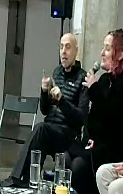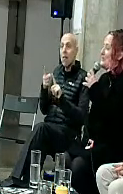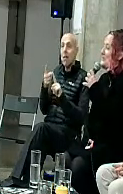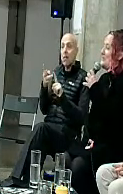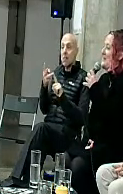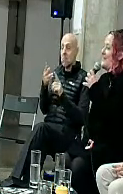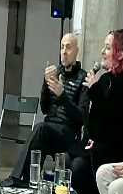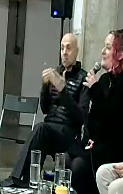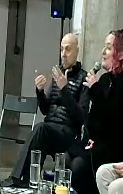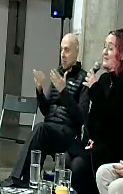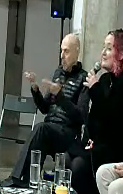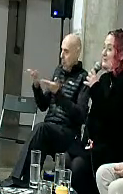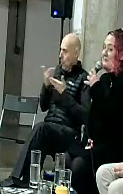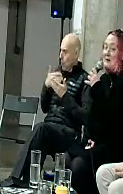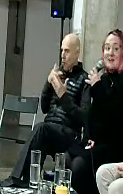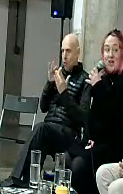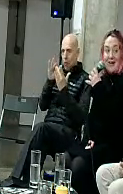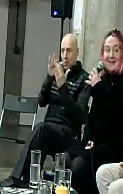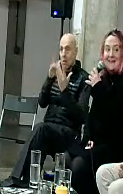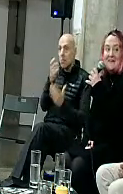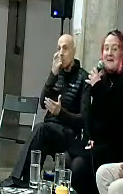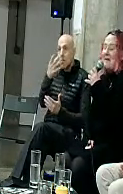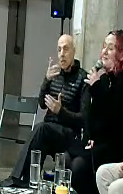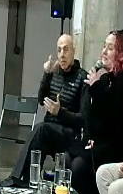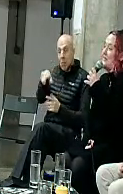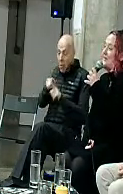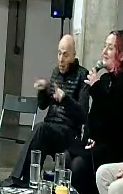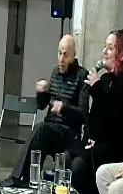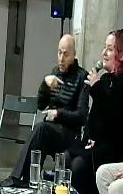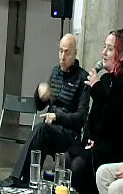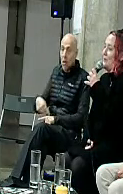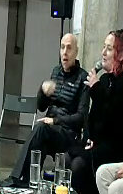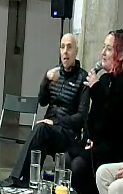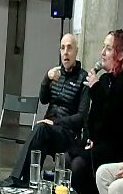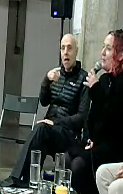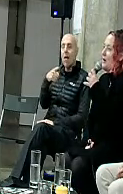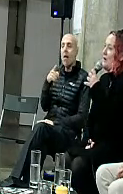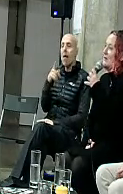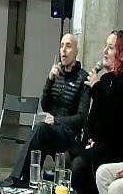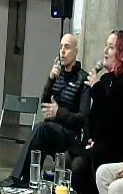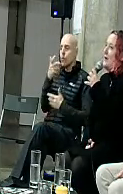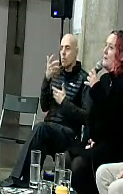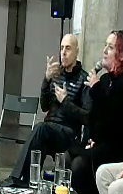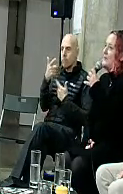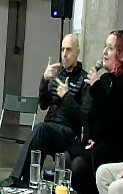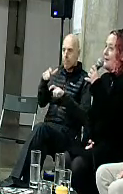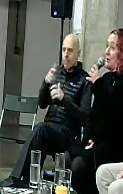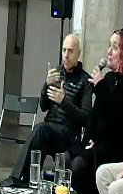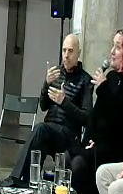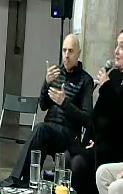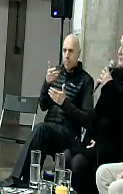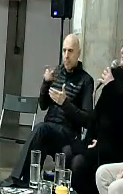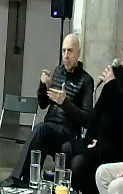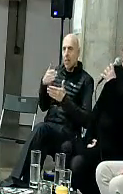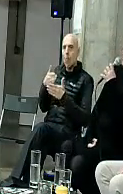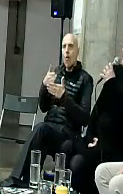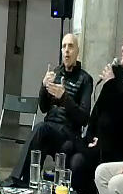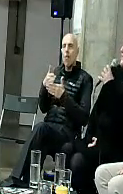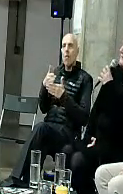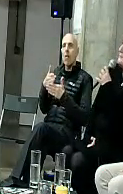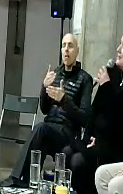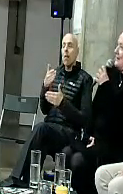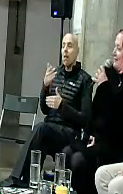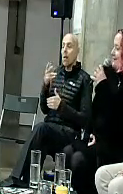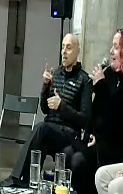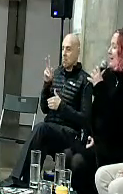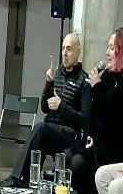me in touch with amazing people like China to continue on this work. There are a couple of people that were a part of the